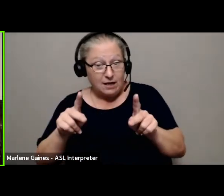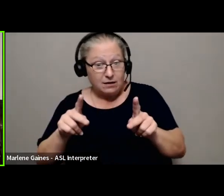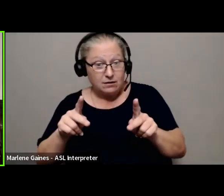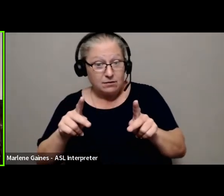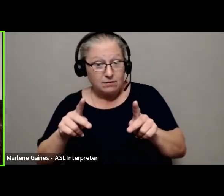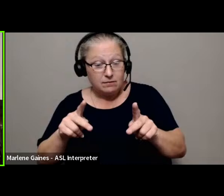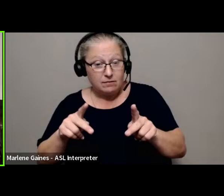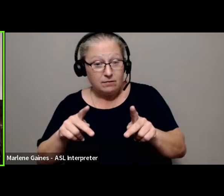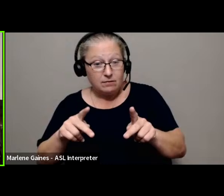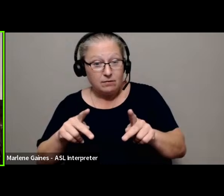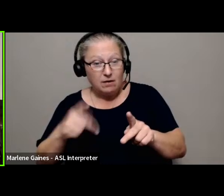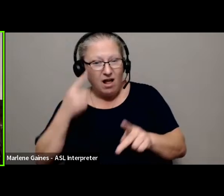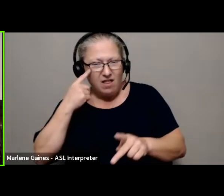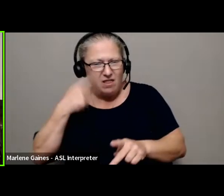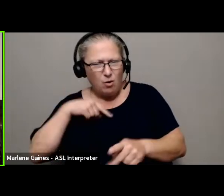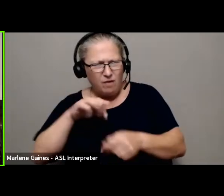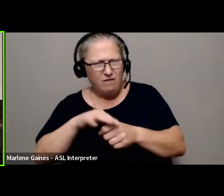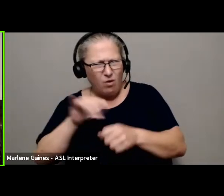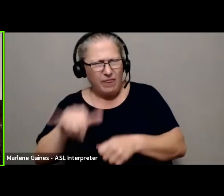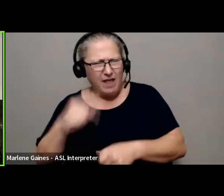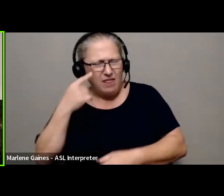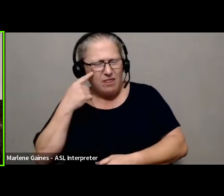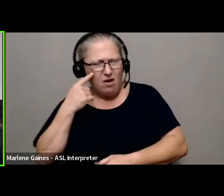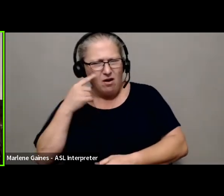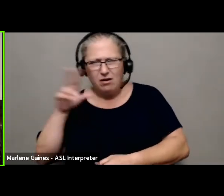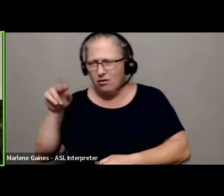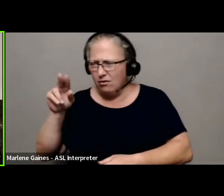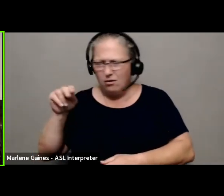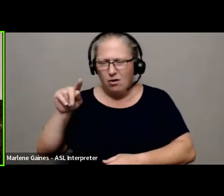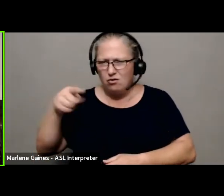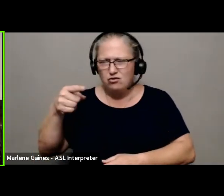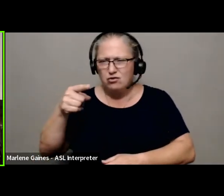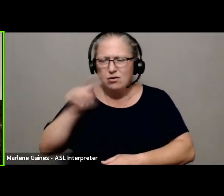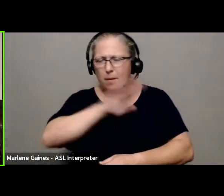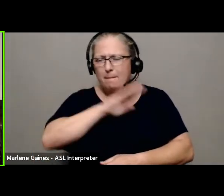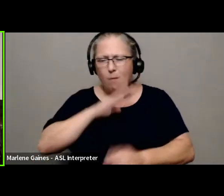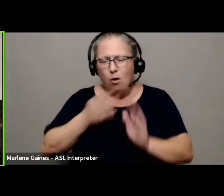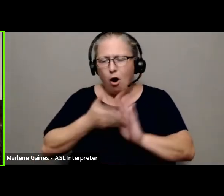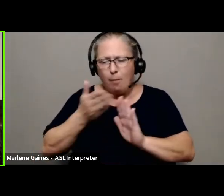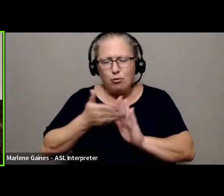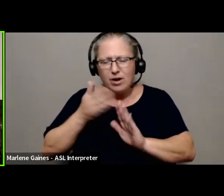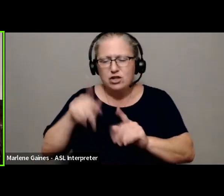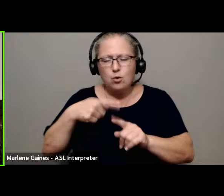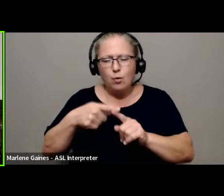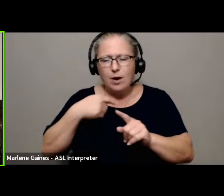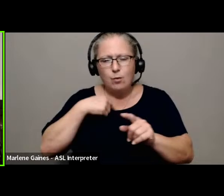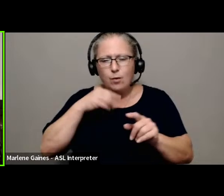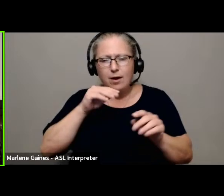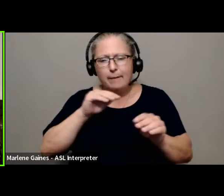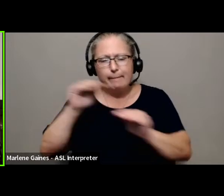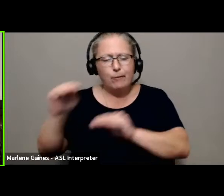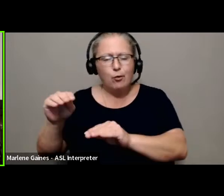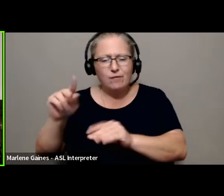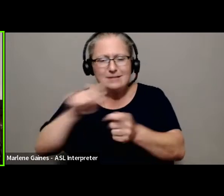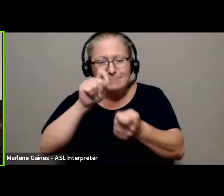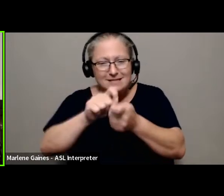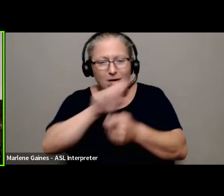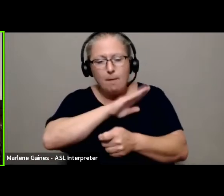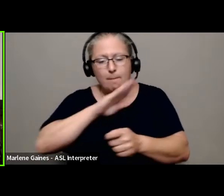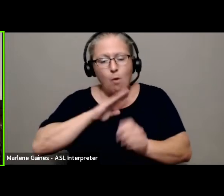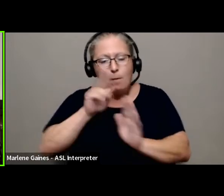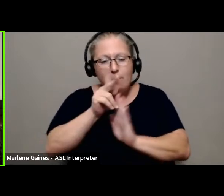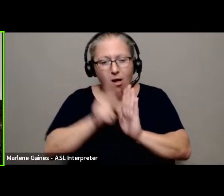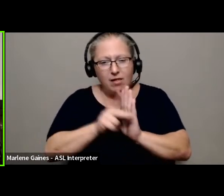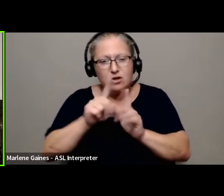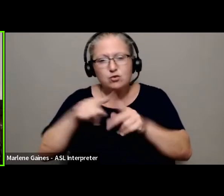Okay. I thought we had to vote on that. No, just like board operations, when we move specific board policies